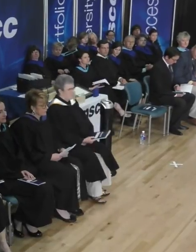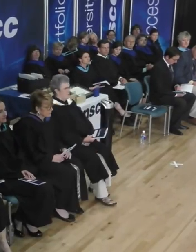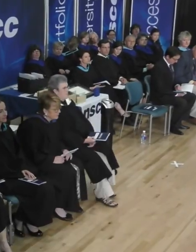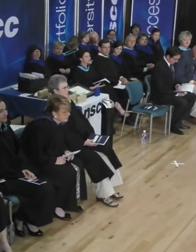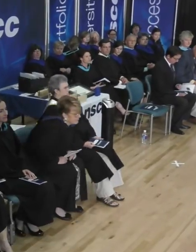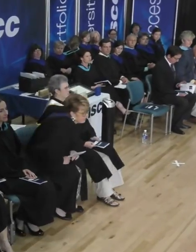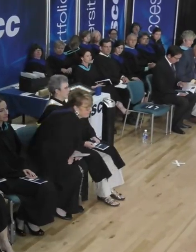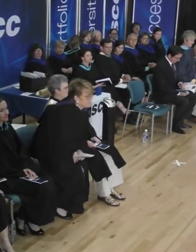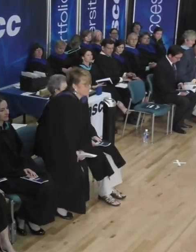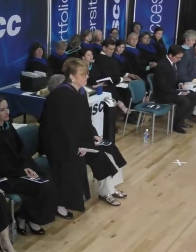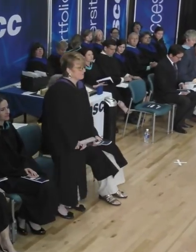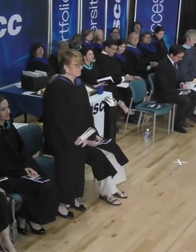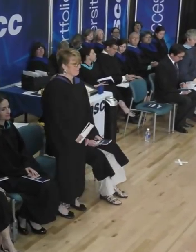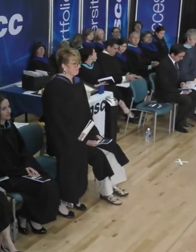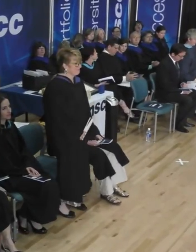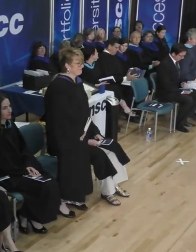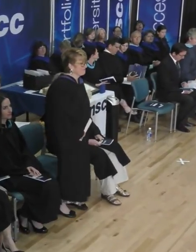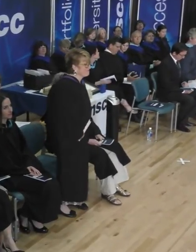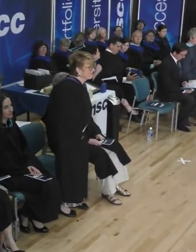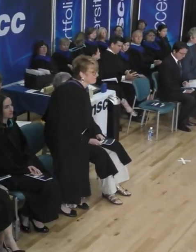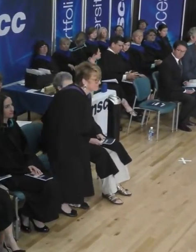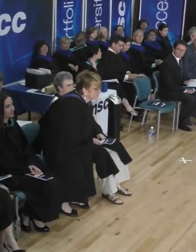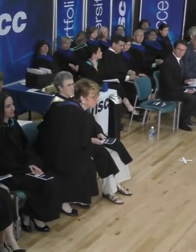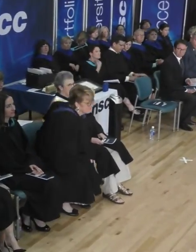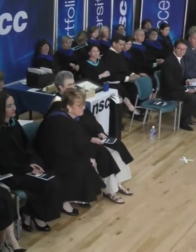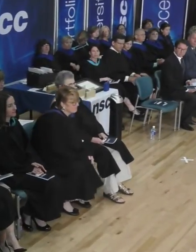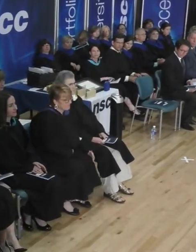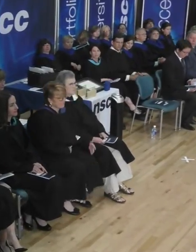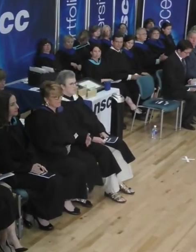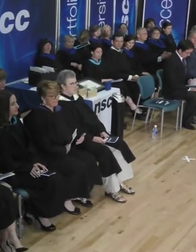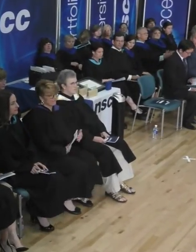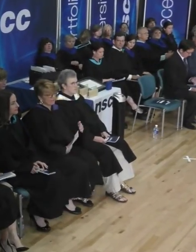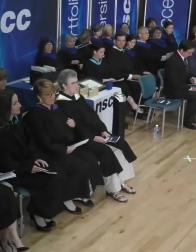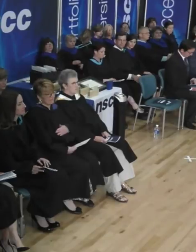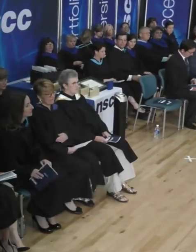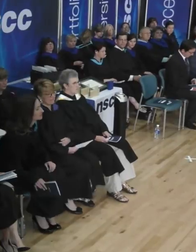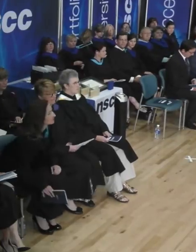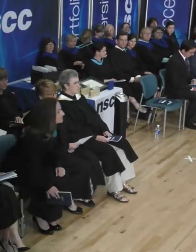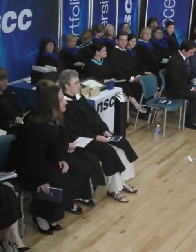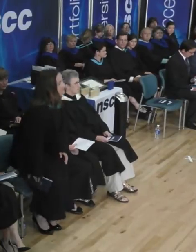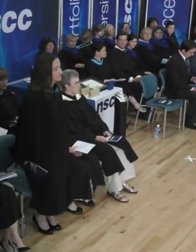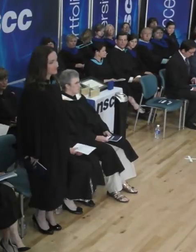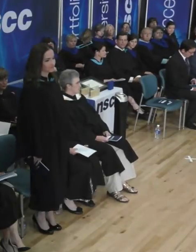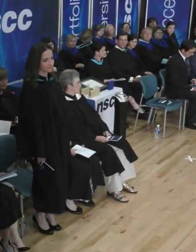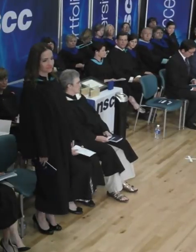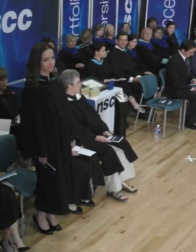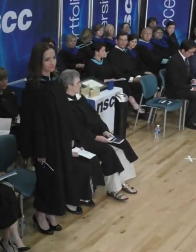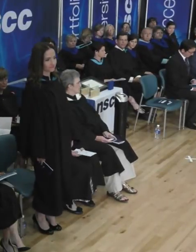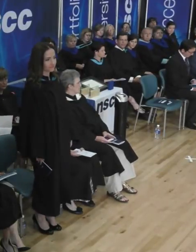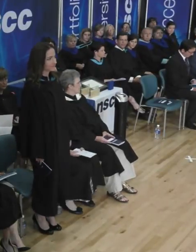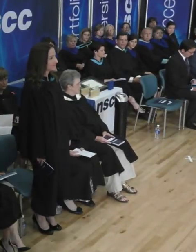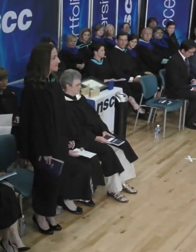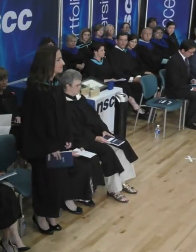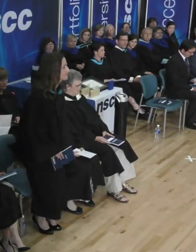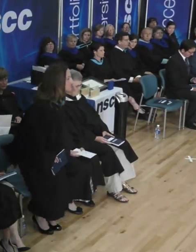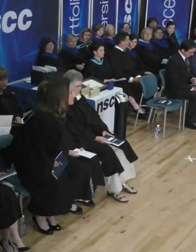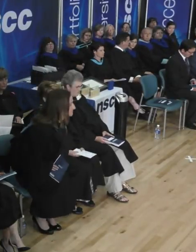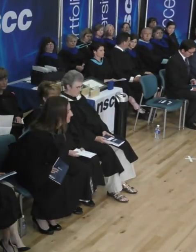Catherine McLean, Vice President, Learner and College Development. Anna Burke, Vice President,